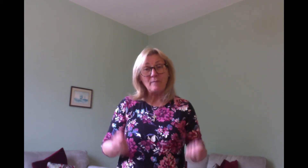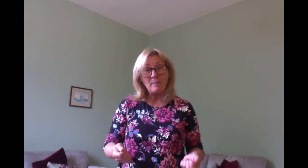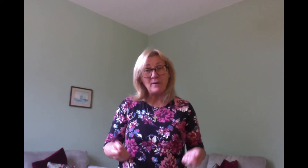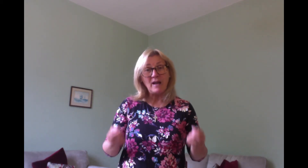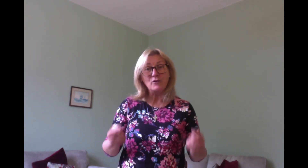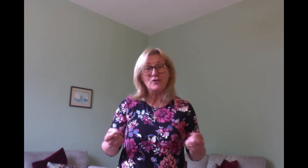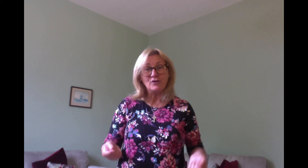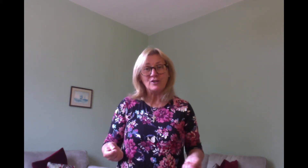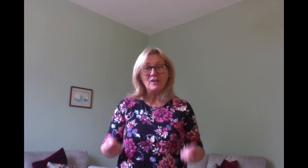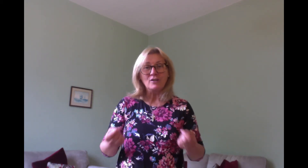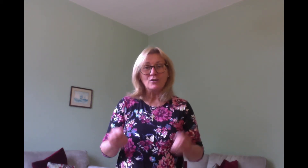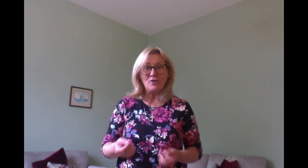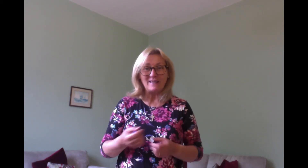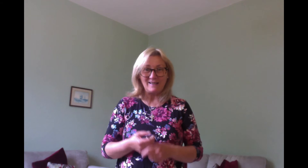remember how good God is.